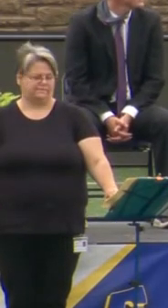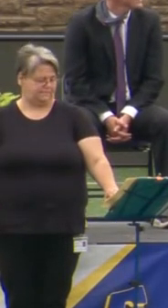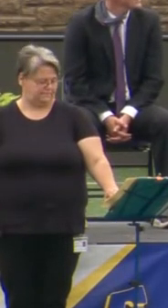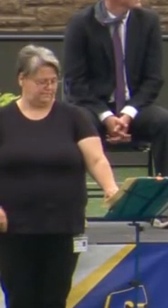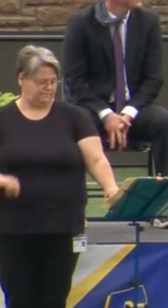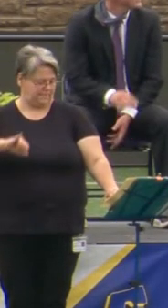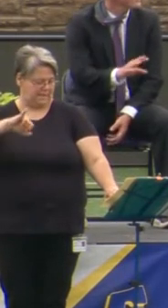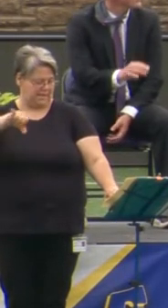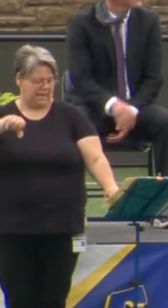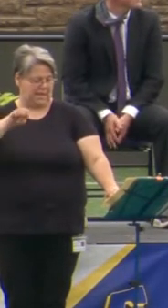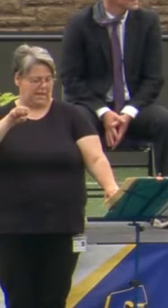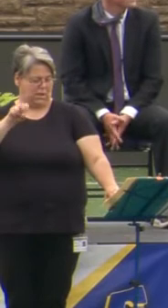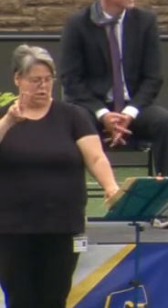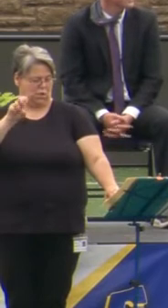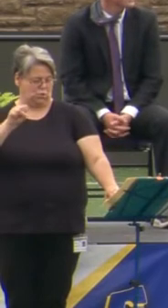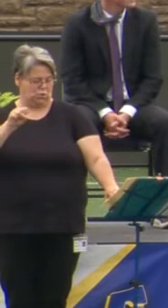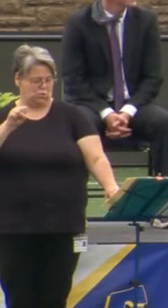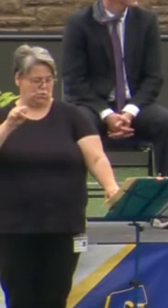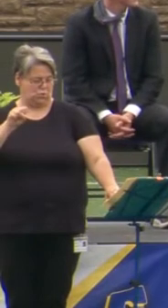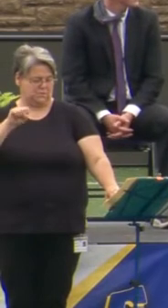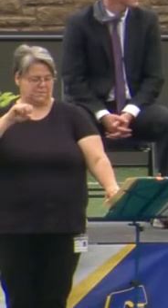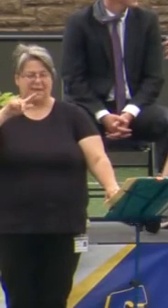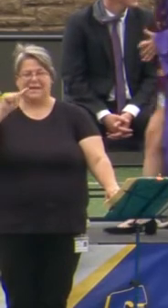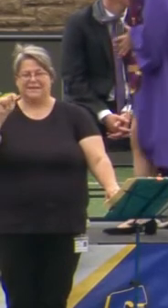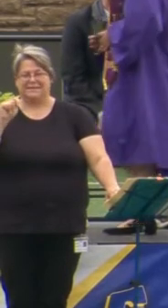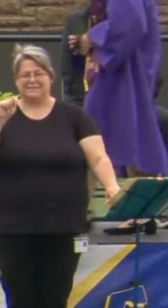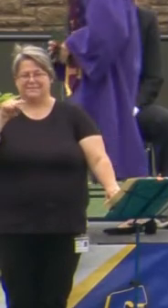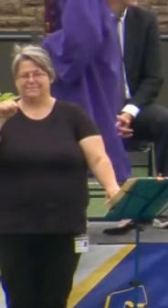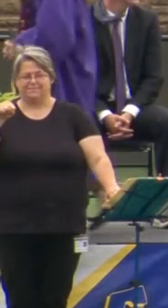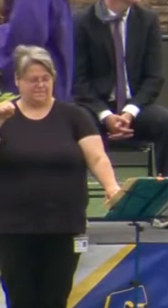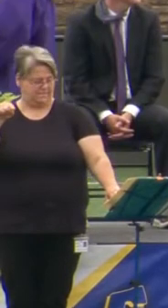Jesus Temosiwi Miskit.